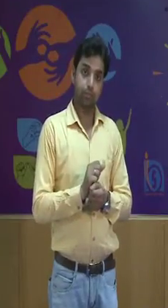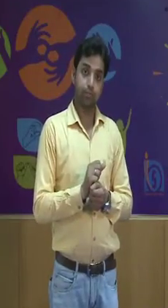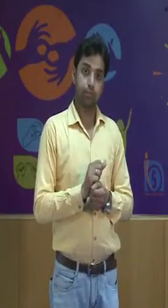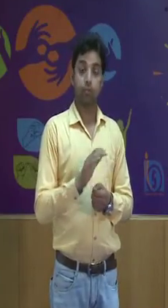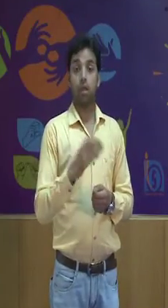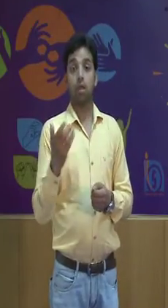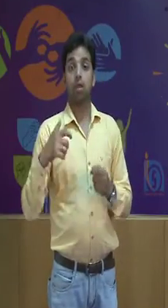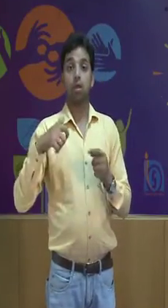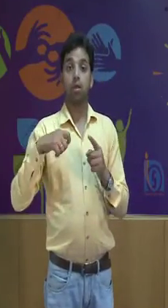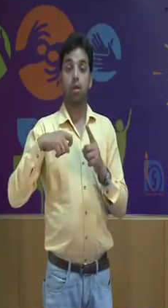Kabir,